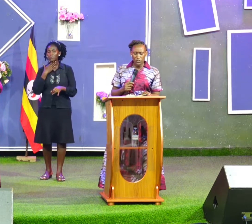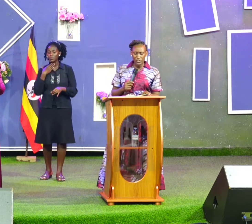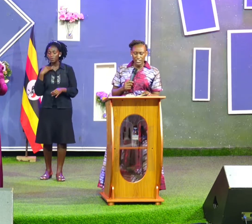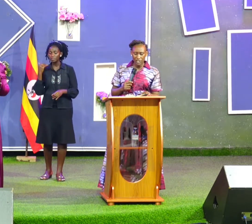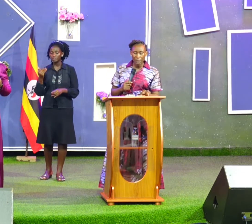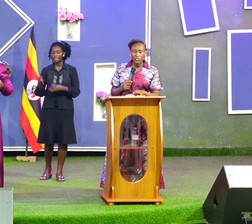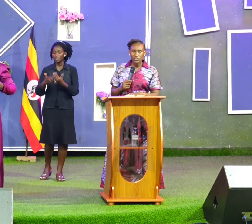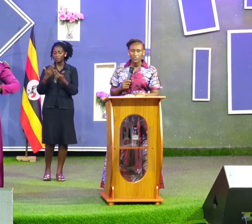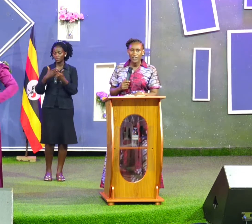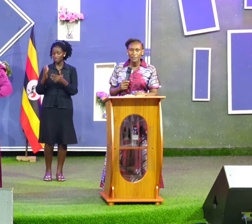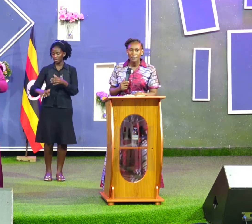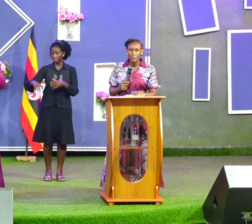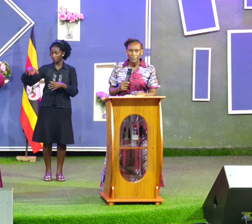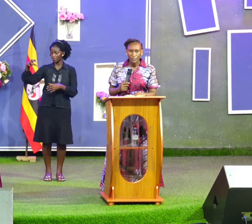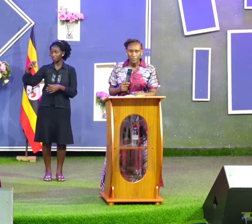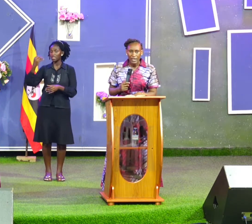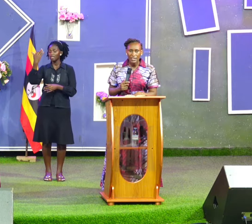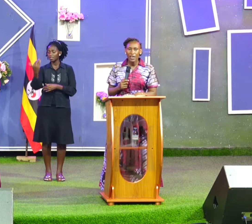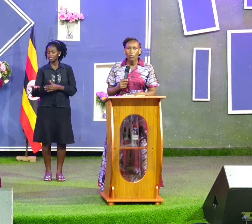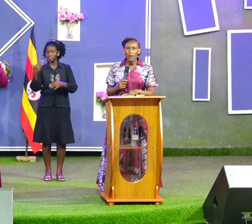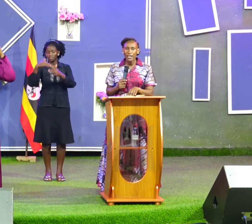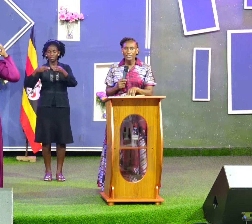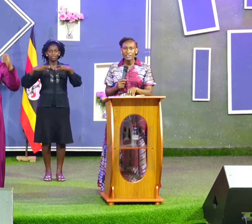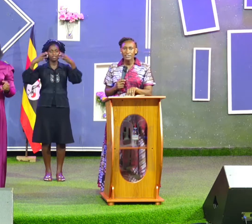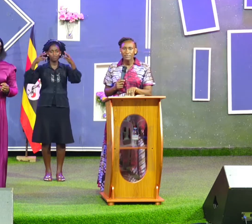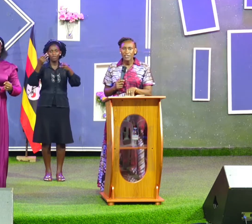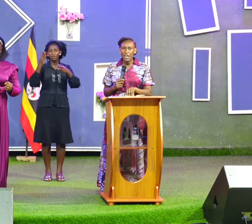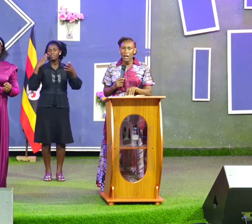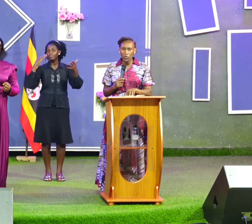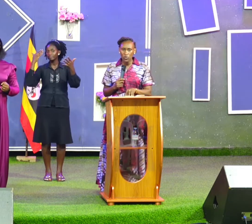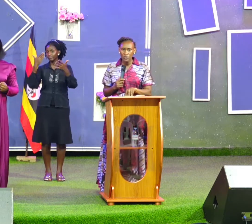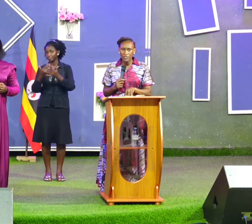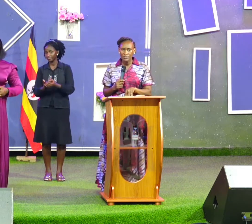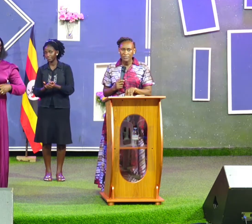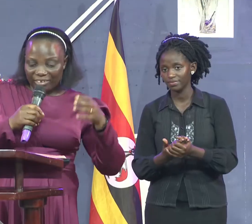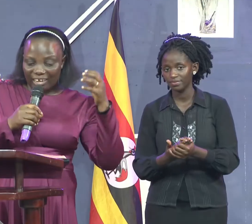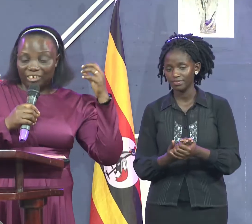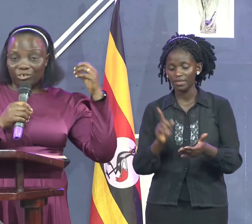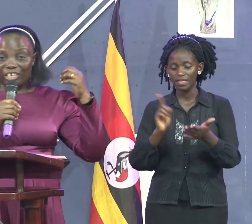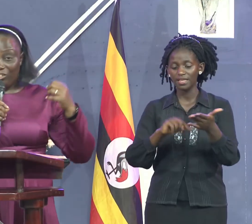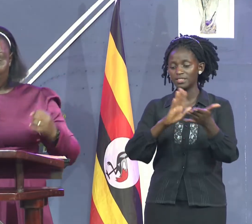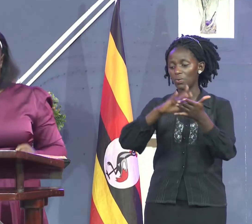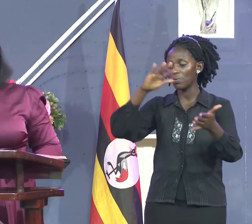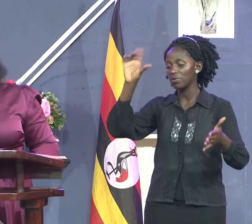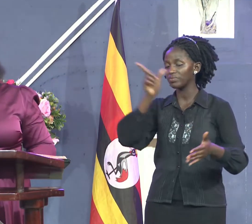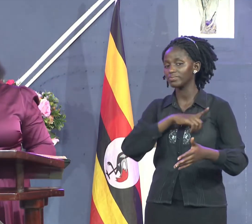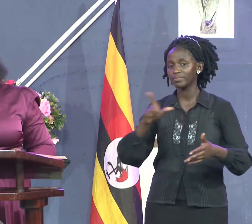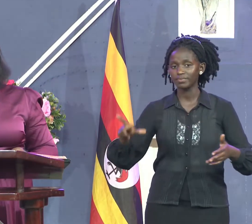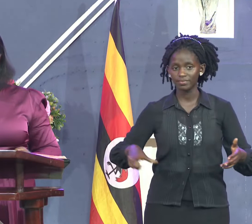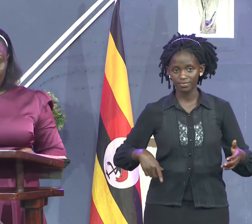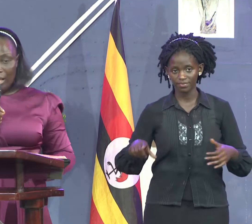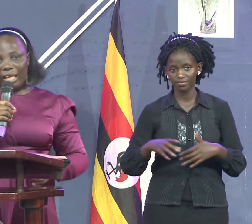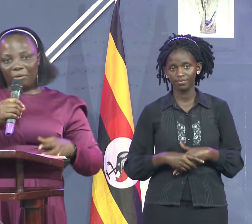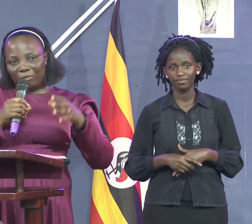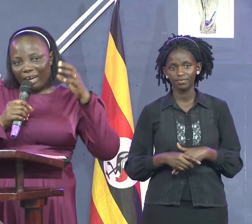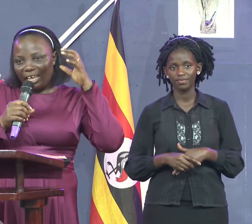If you're to nurture up children in the way that are good, that